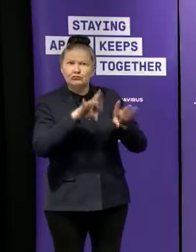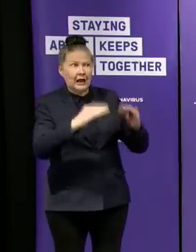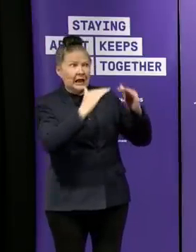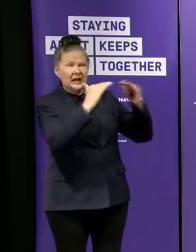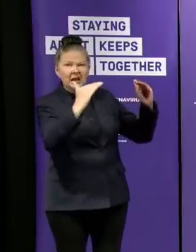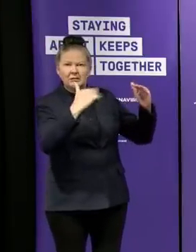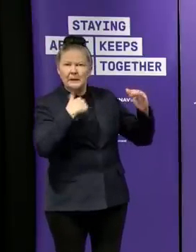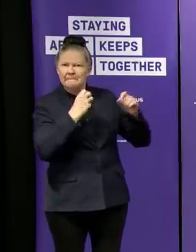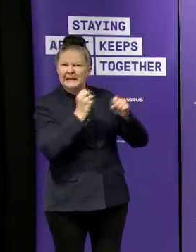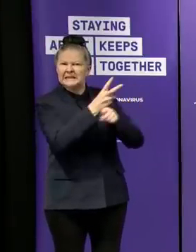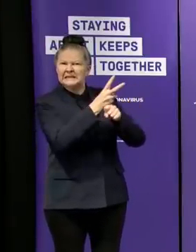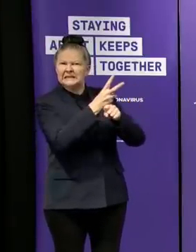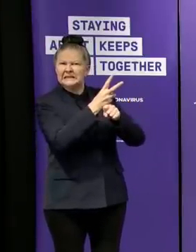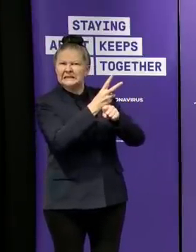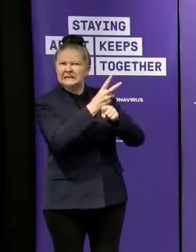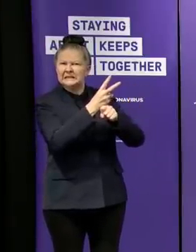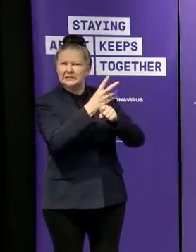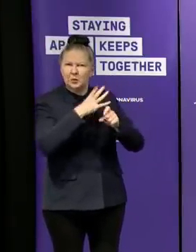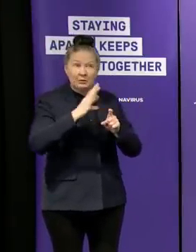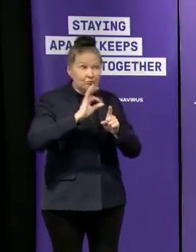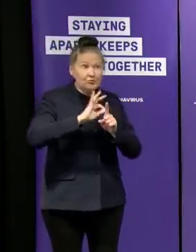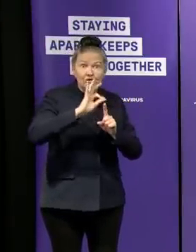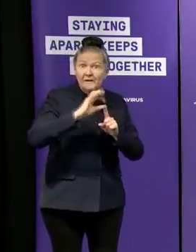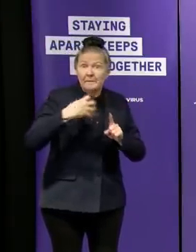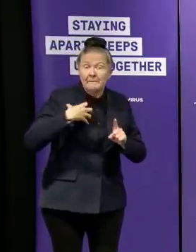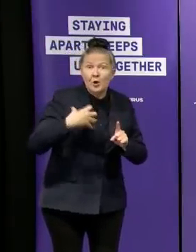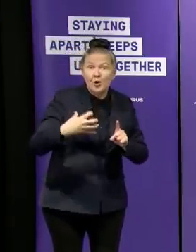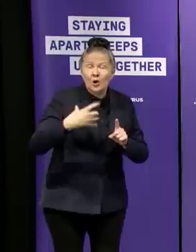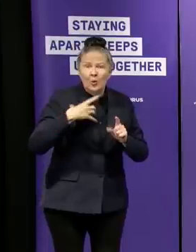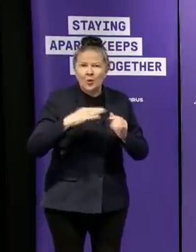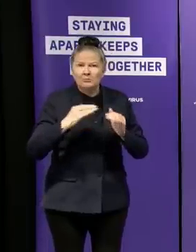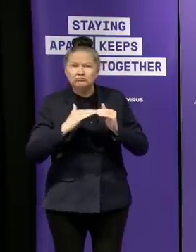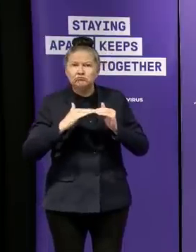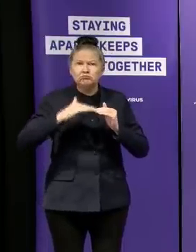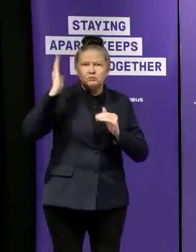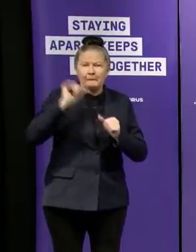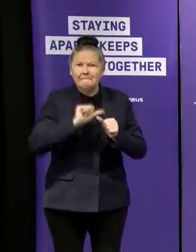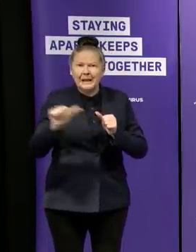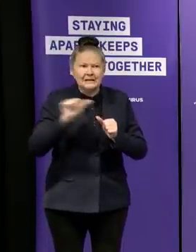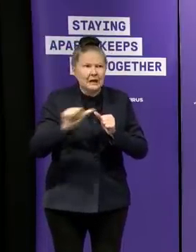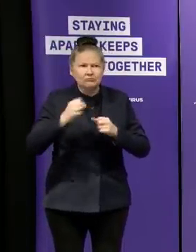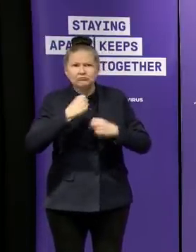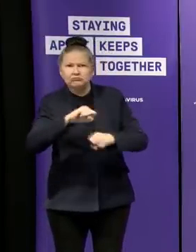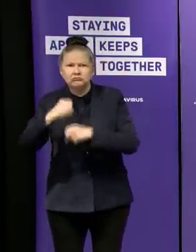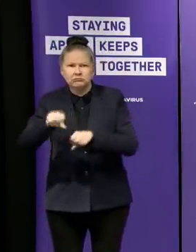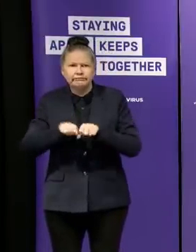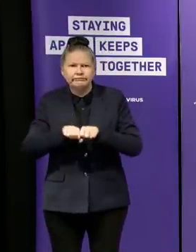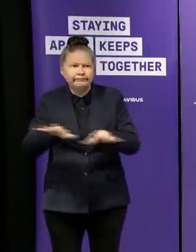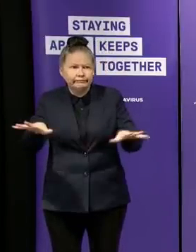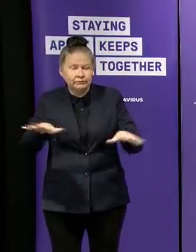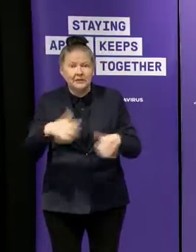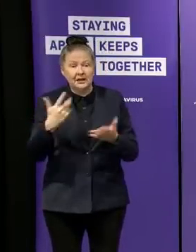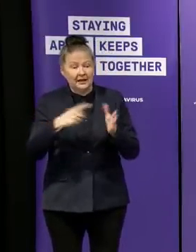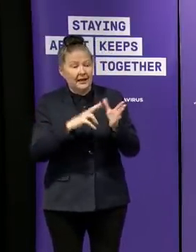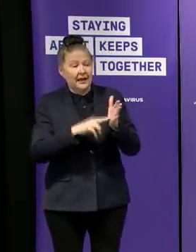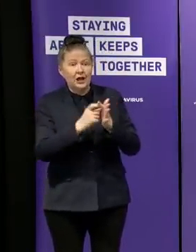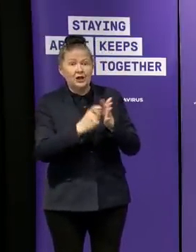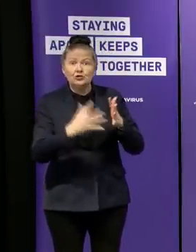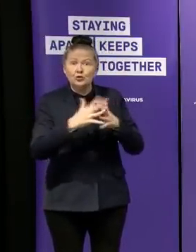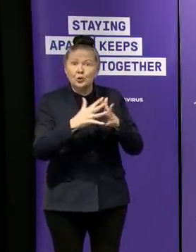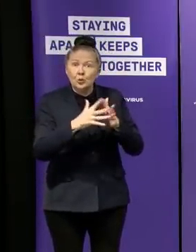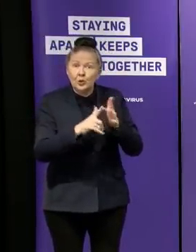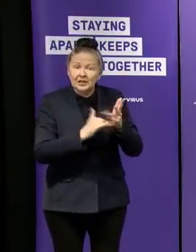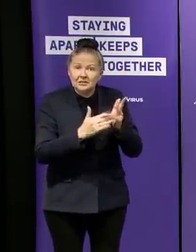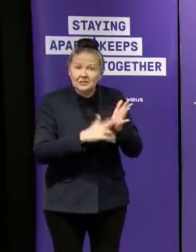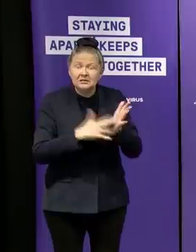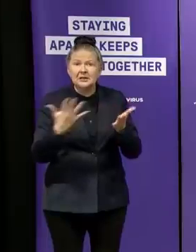the national standard. If we can improve them even further and get even further ahead of what we're required to do, then of course we will. And Andrew Wilson, Safer Care Victoria and others